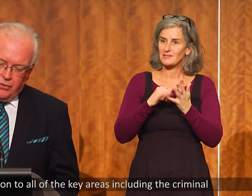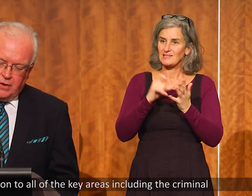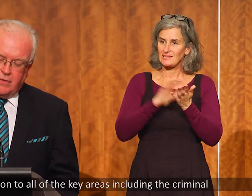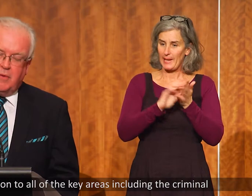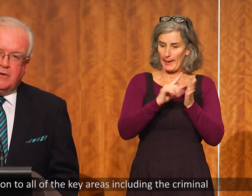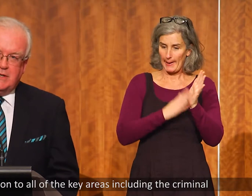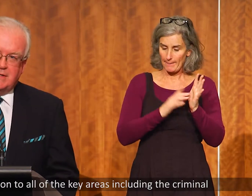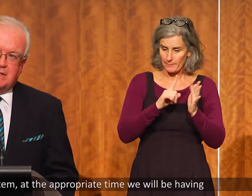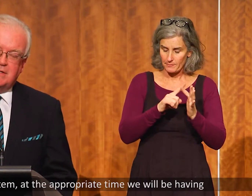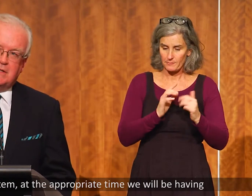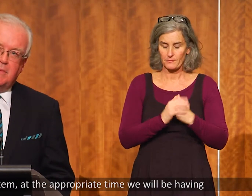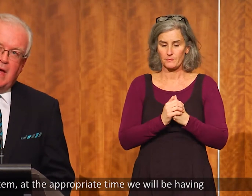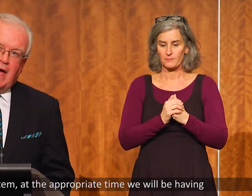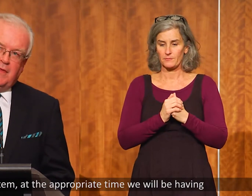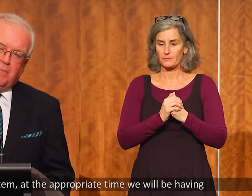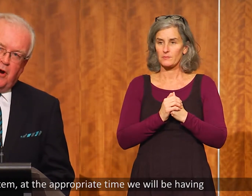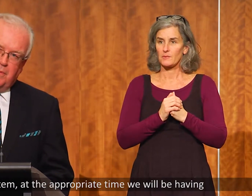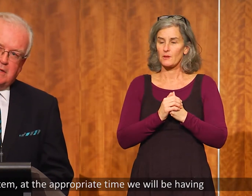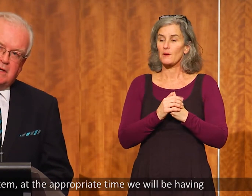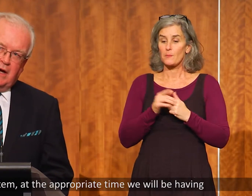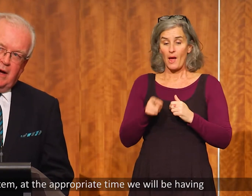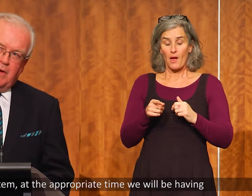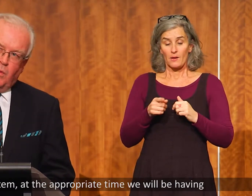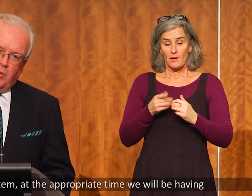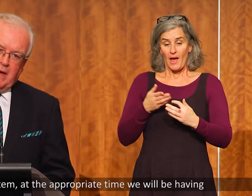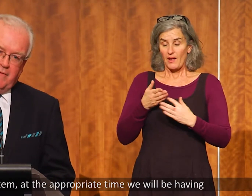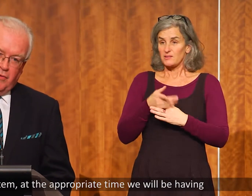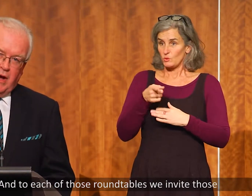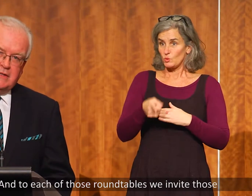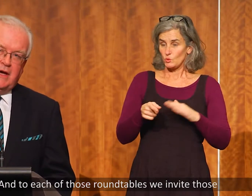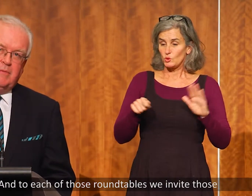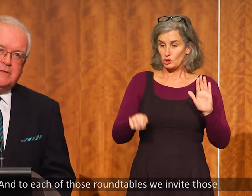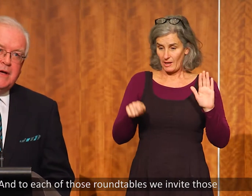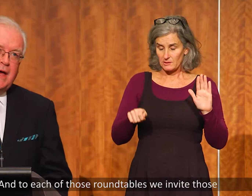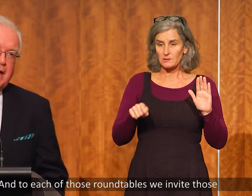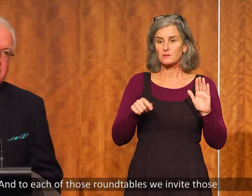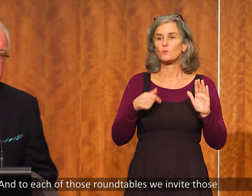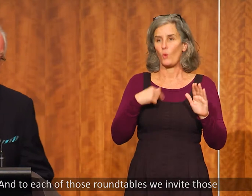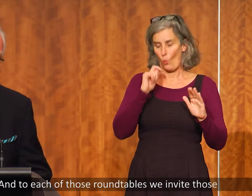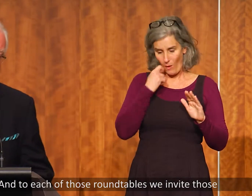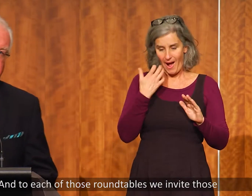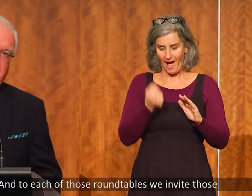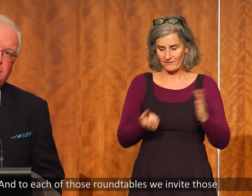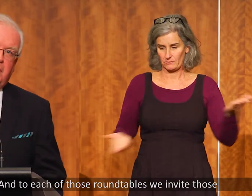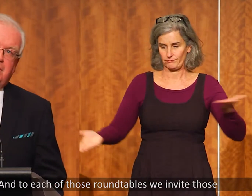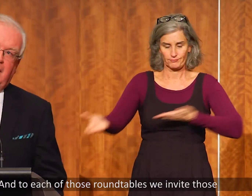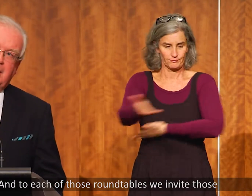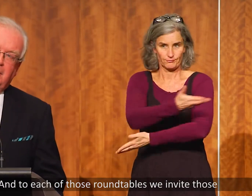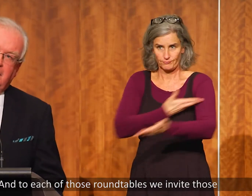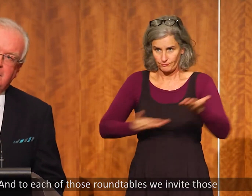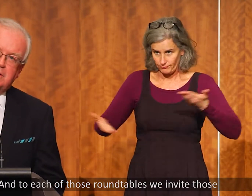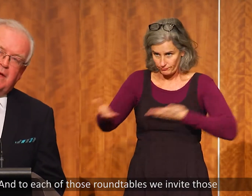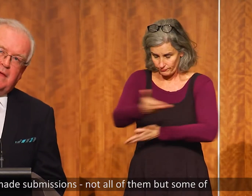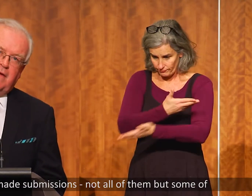areas, including the criminal justice system, at the appropriate time, we will be having roundtables. And to each of those roundtables, we